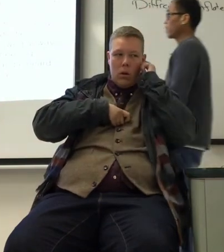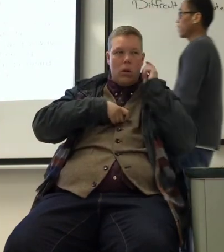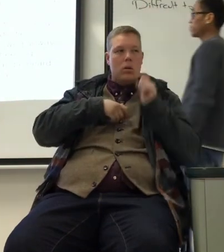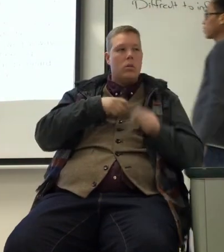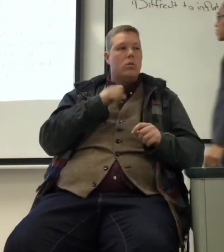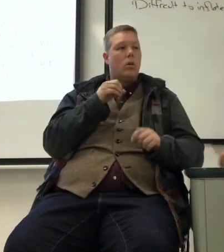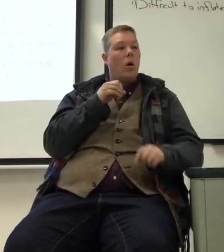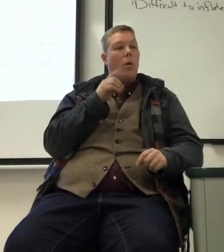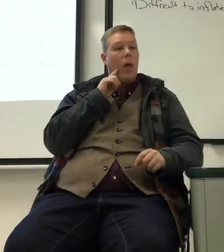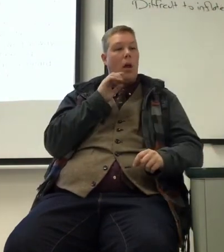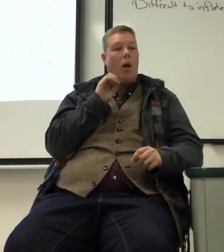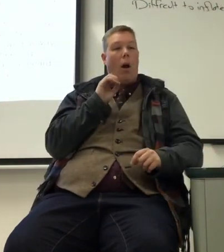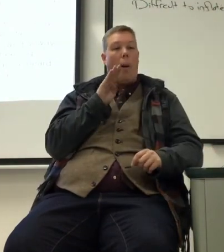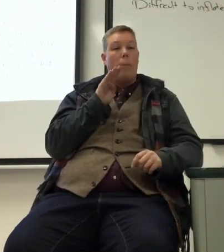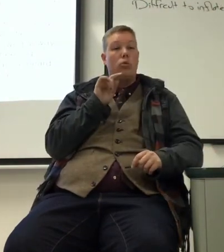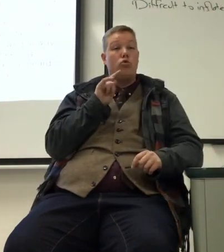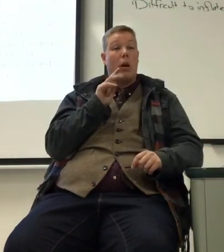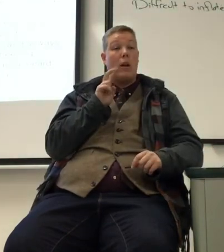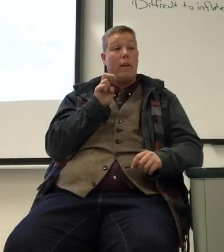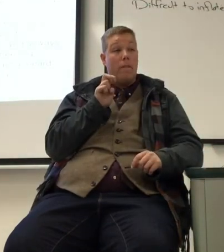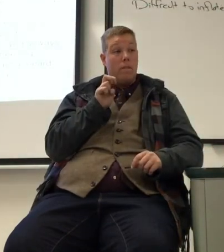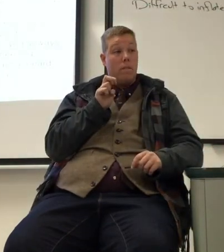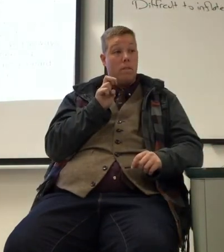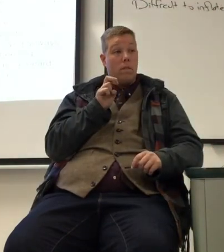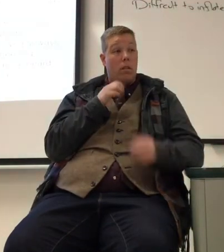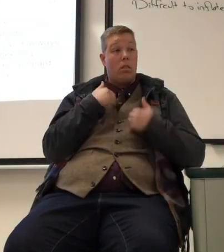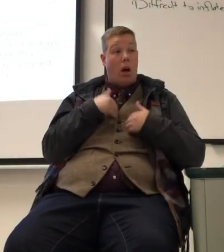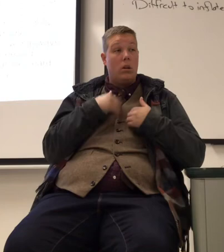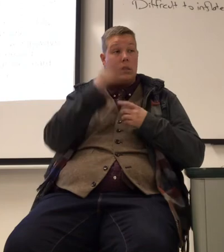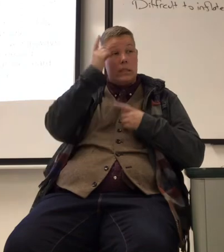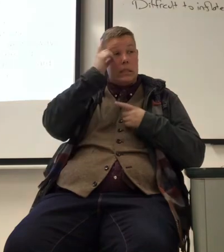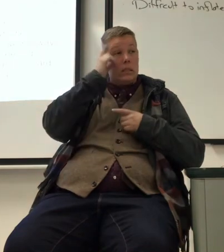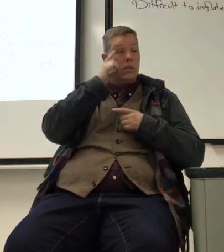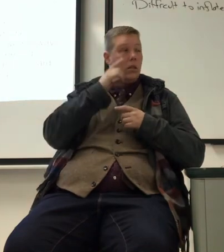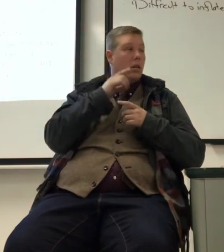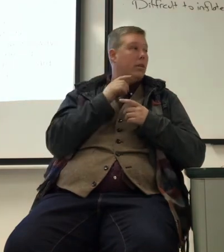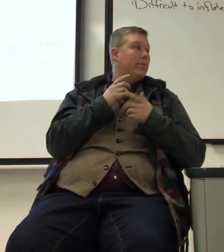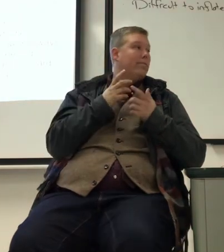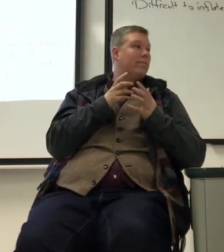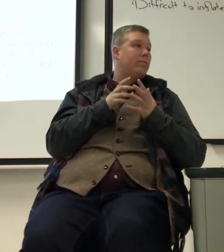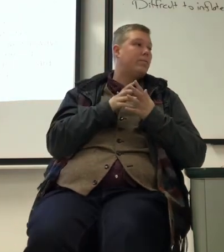for the obstructive lung diseases, you know, it actually may be